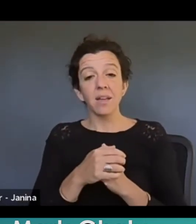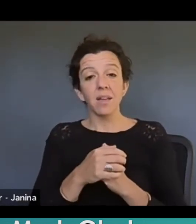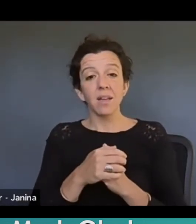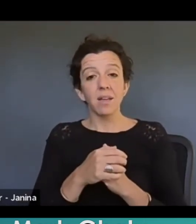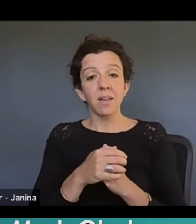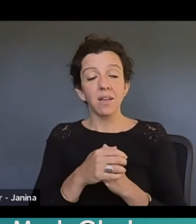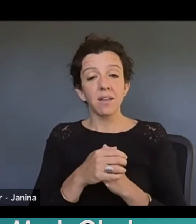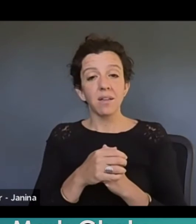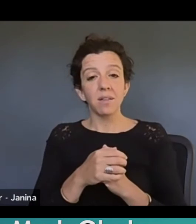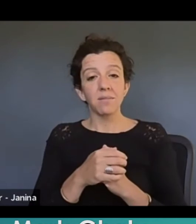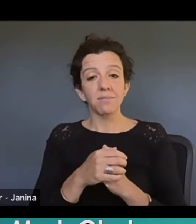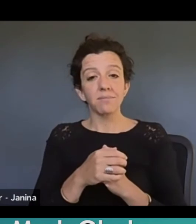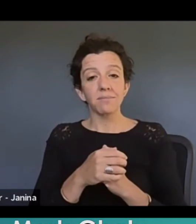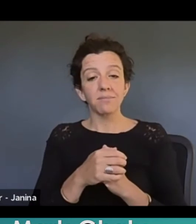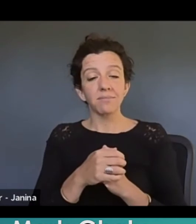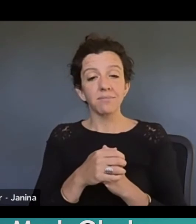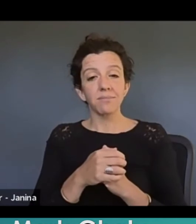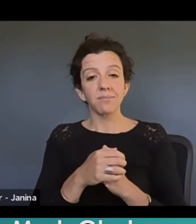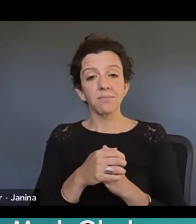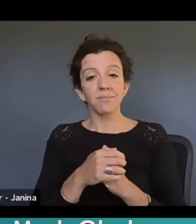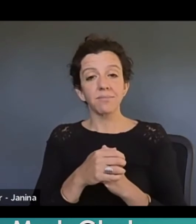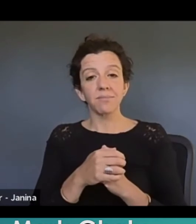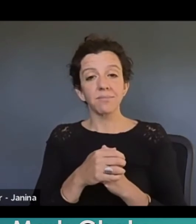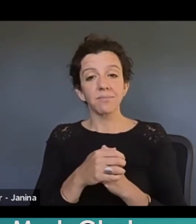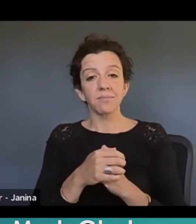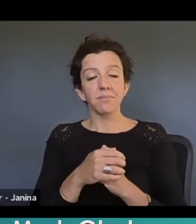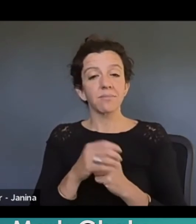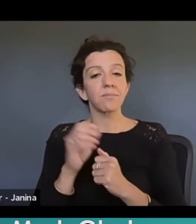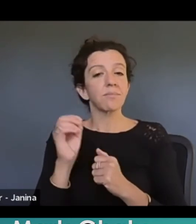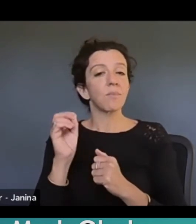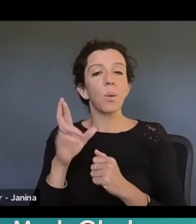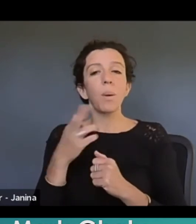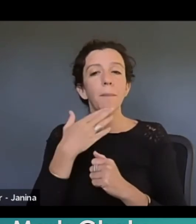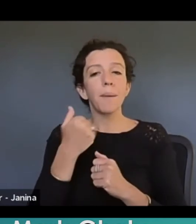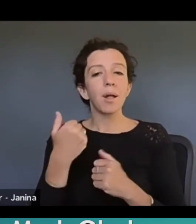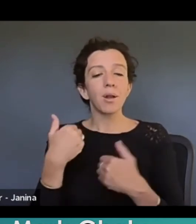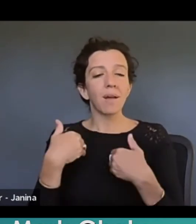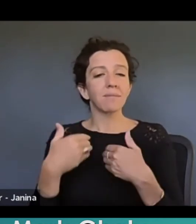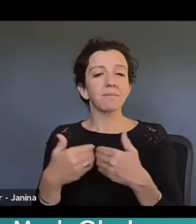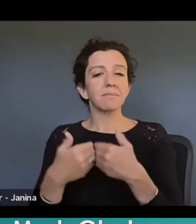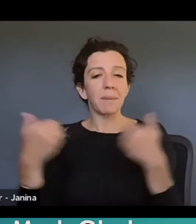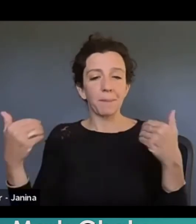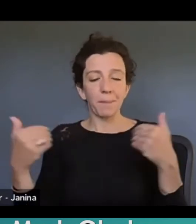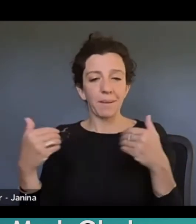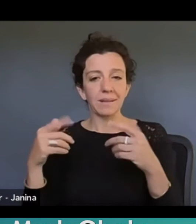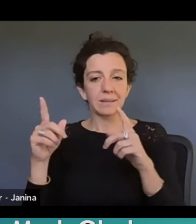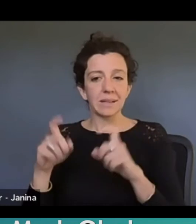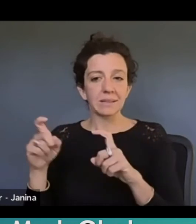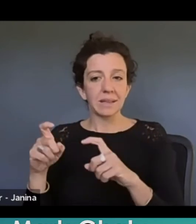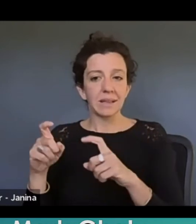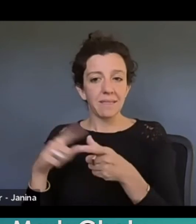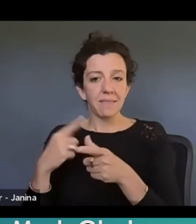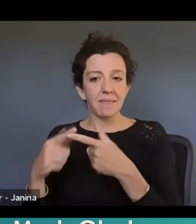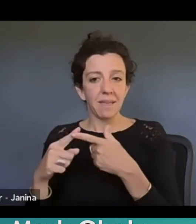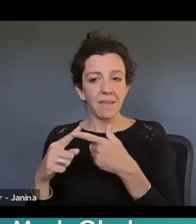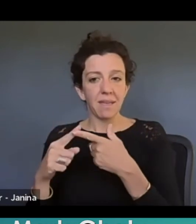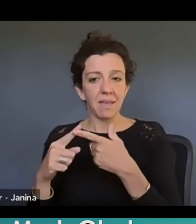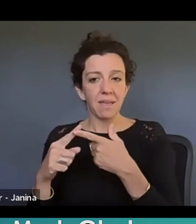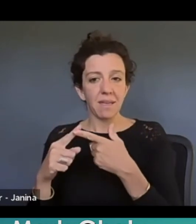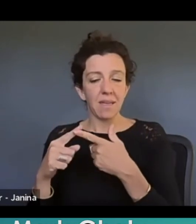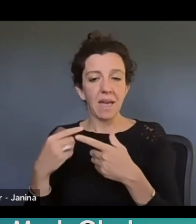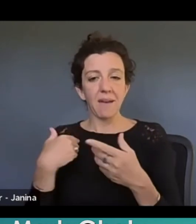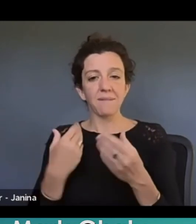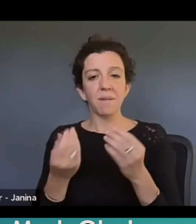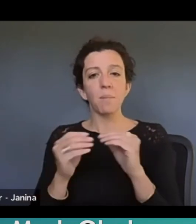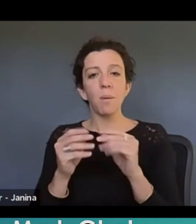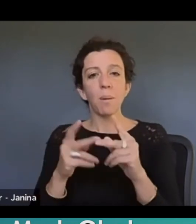be a separate regional compact to increase the number of point-of-care